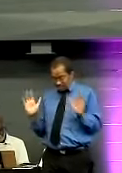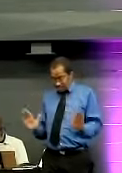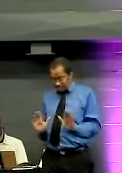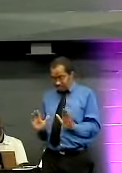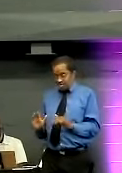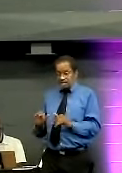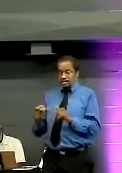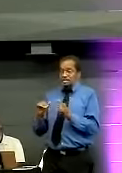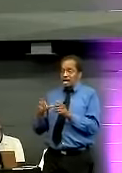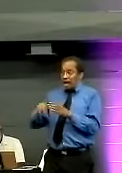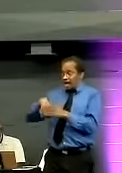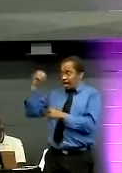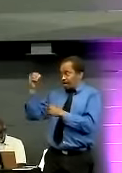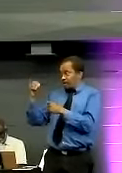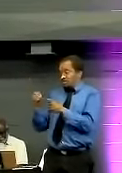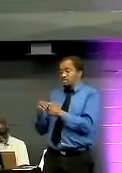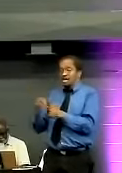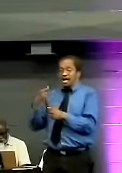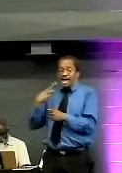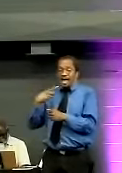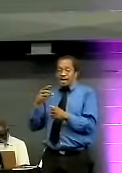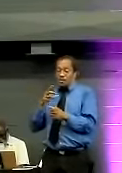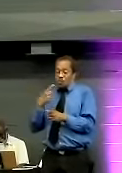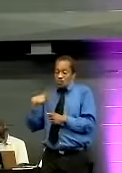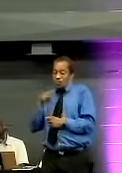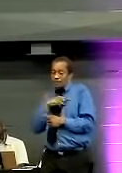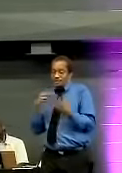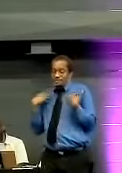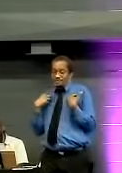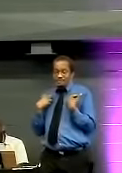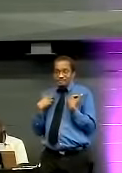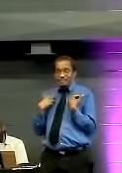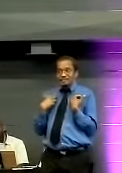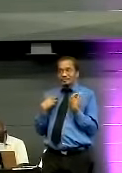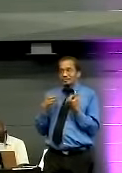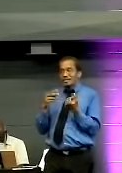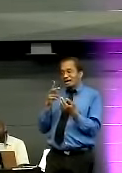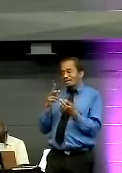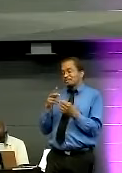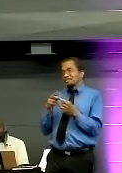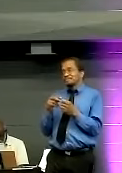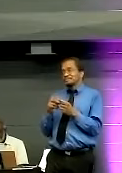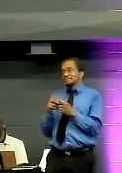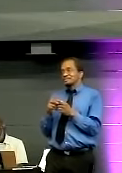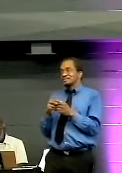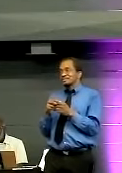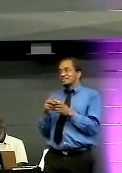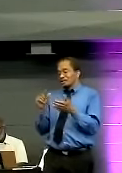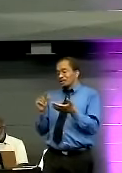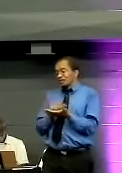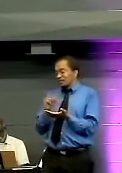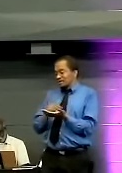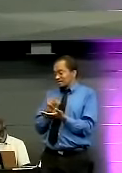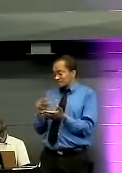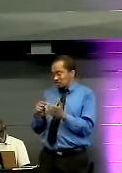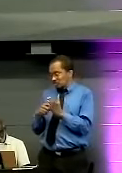do our promotion and graduation recognition on that day, too. That's the third Sunday outside. That's the weekend before the fish fry.